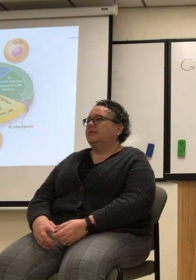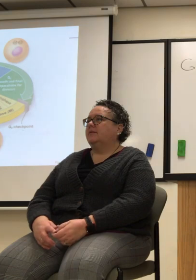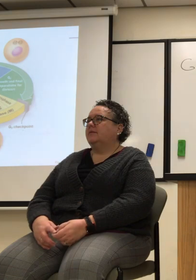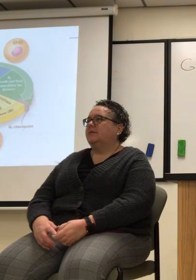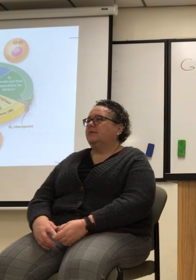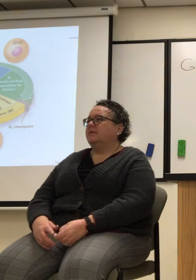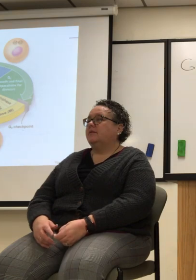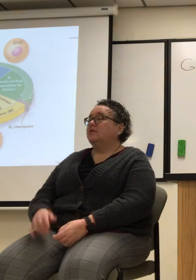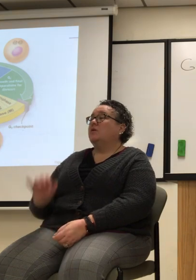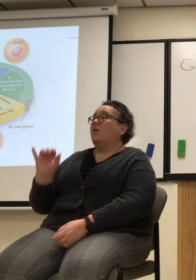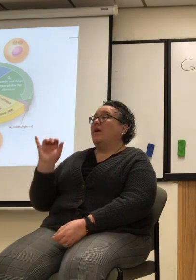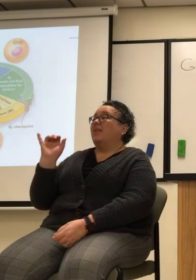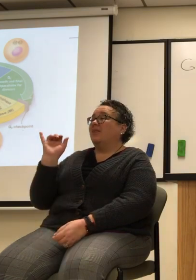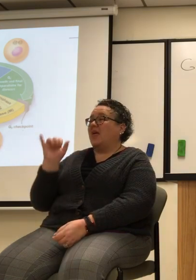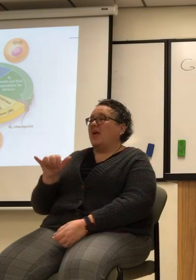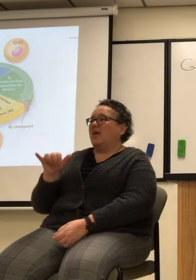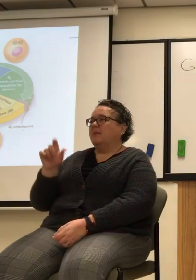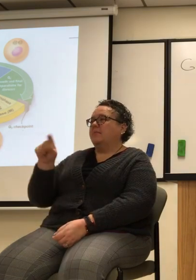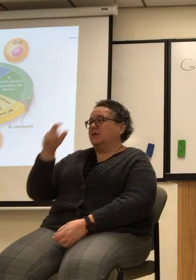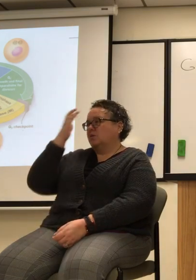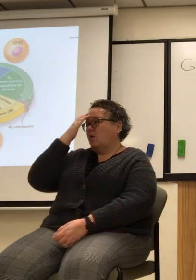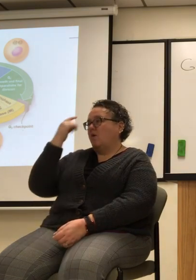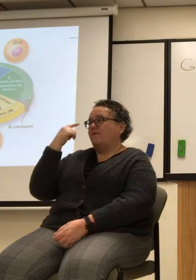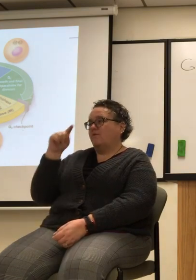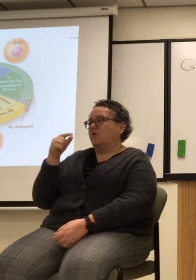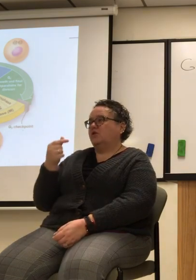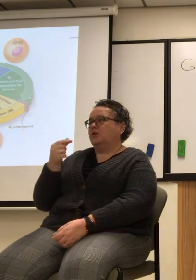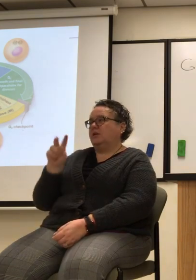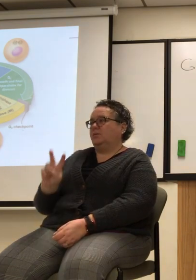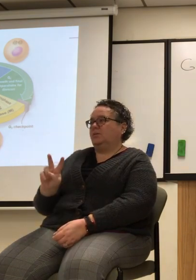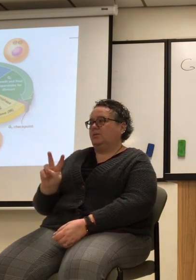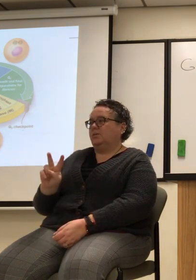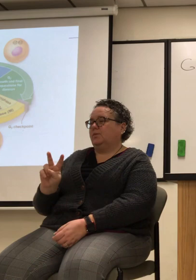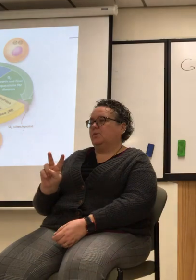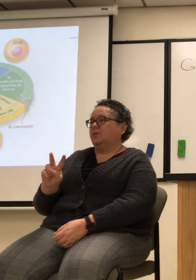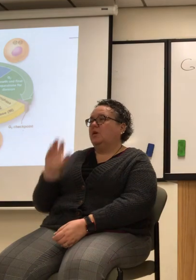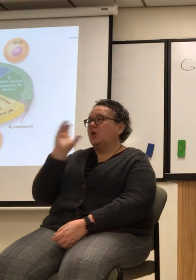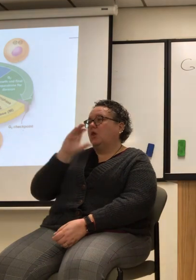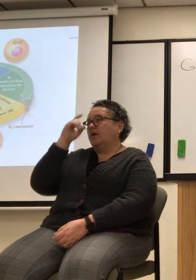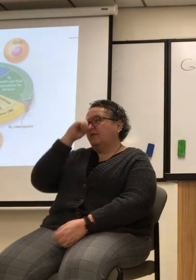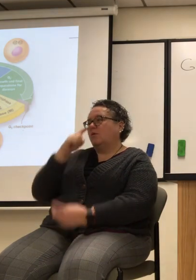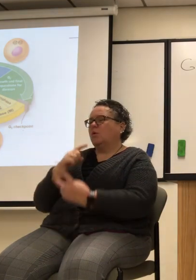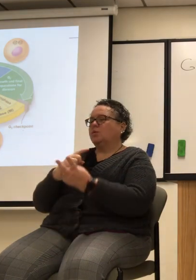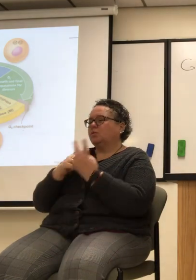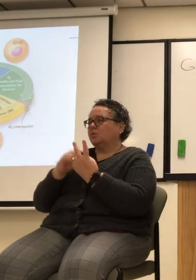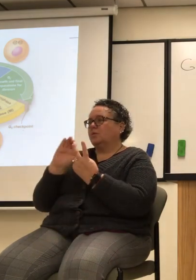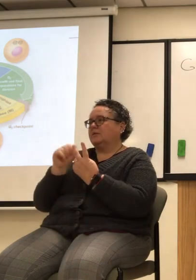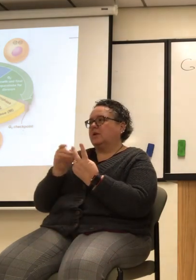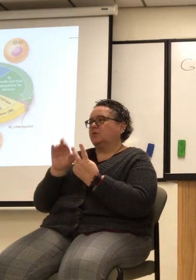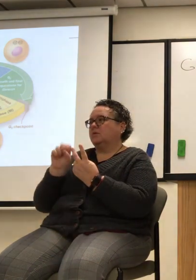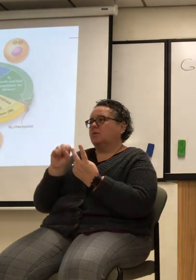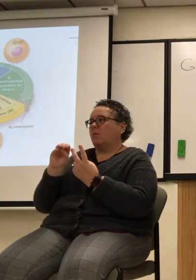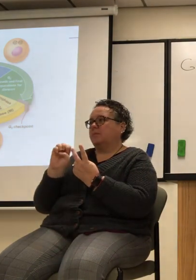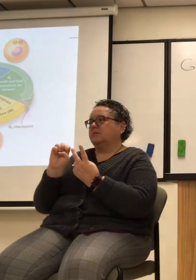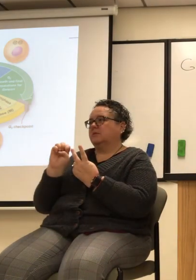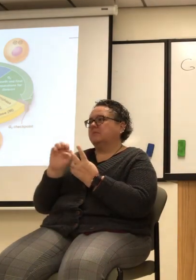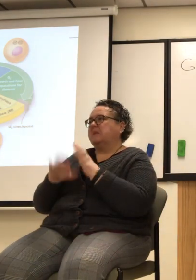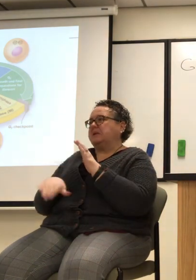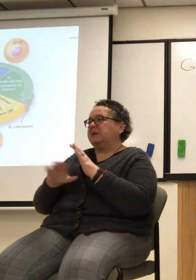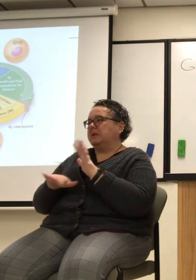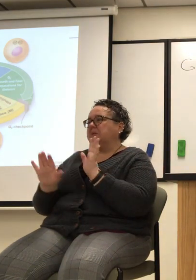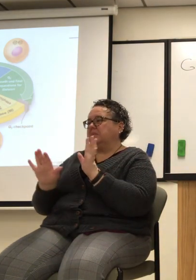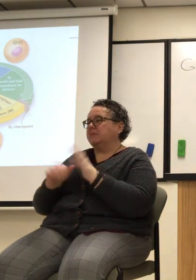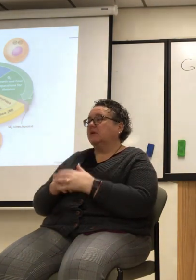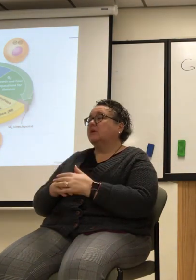Okay, so that's what I want you to know for G2. Look for two centrosomes, basically. So let's move on.